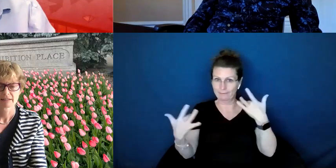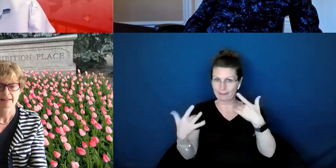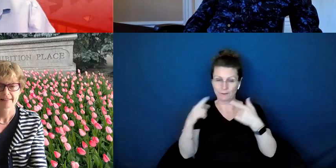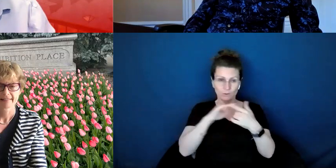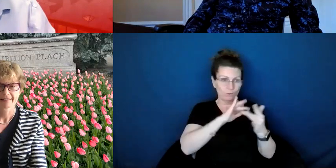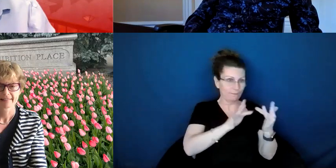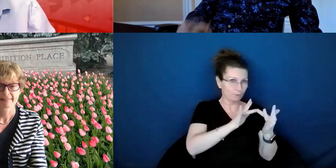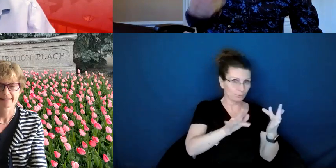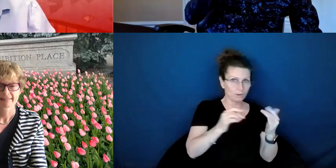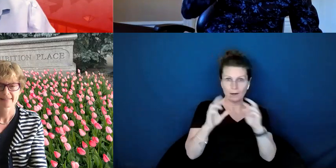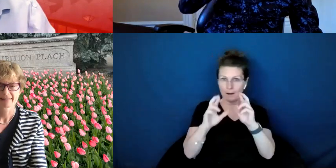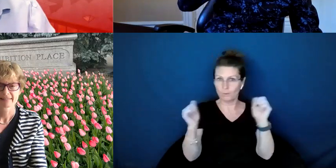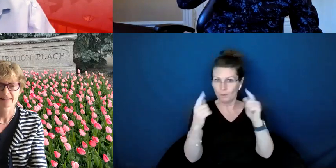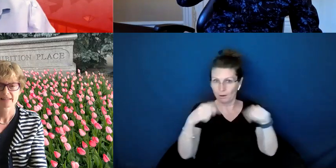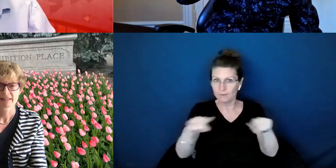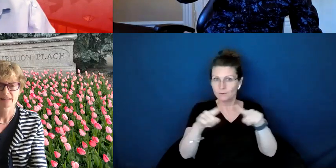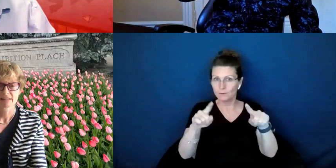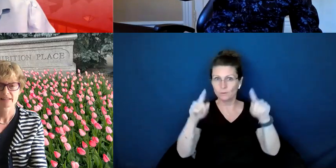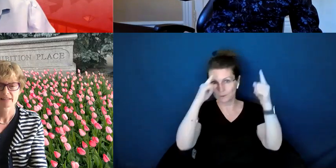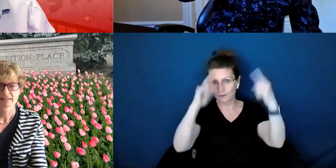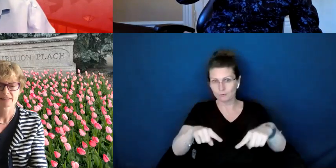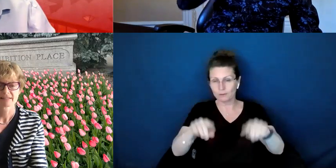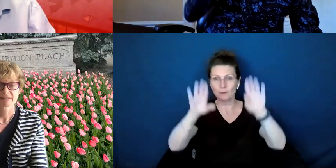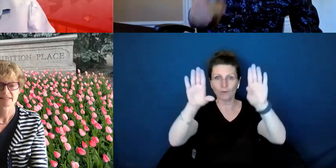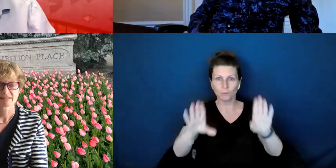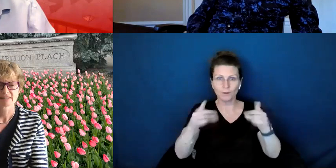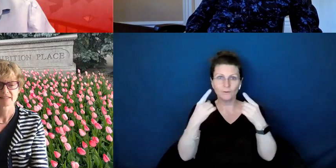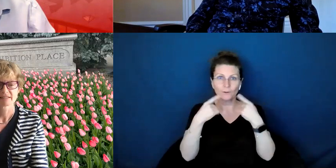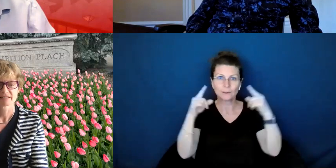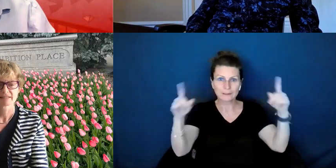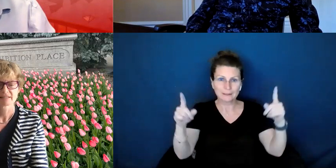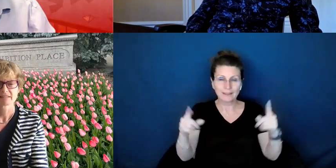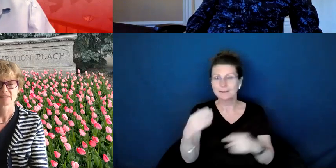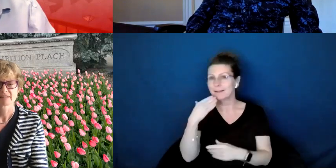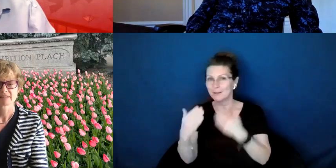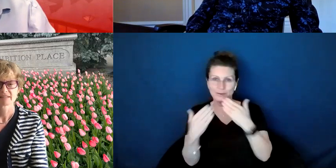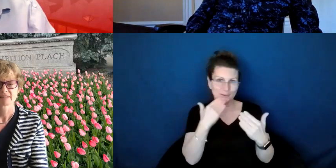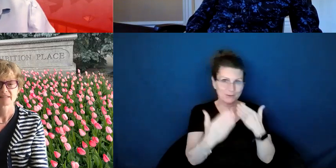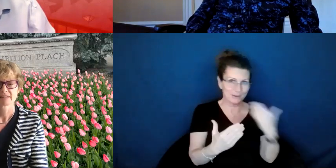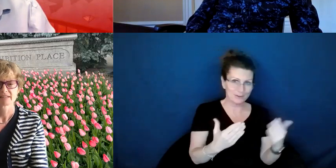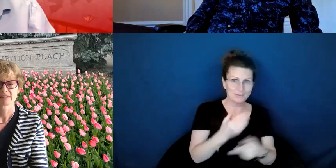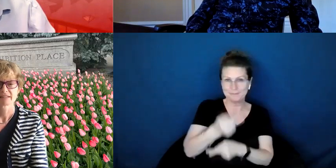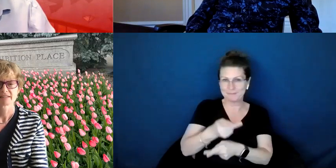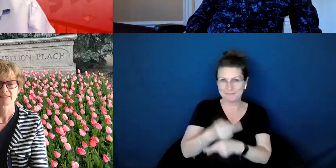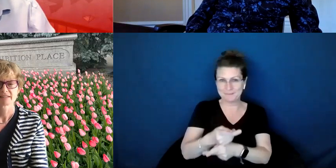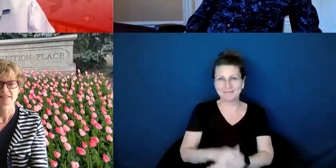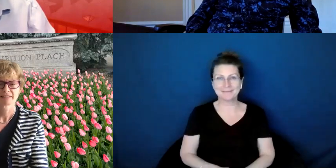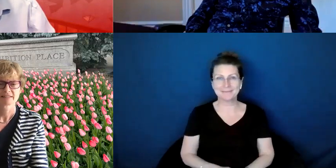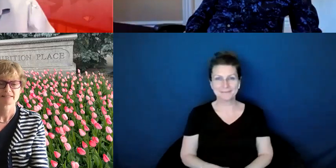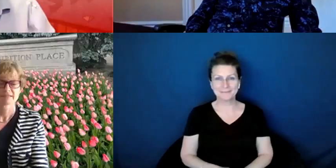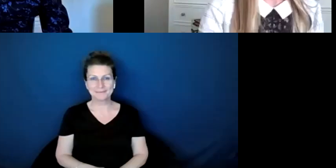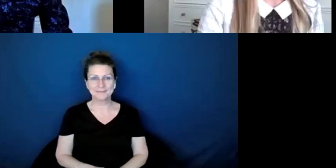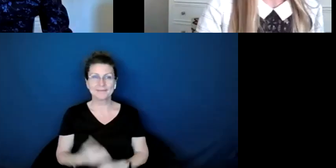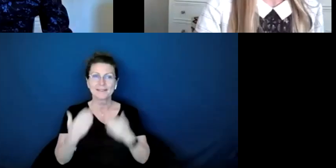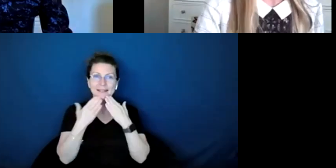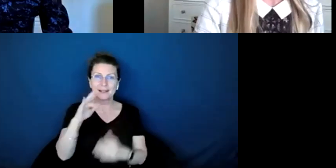I hope you all agree that it was a great success. Thank you, merci, miigwech, and take care. Thank you, Rhonda